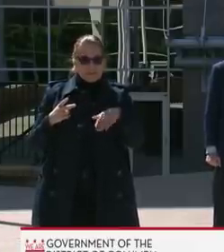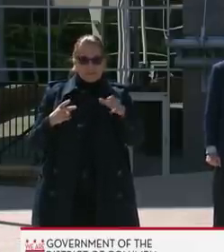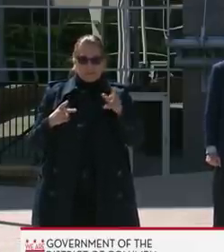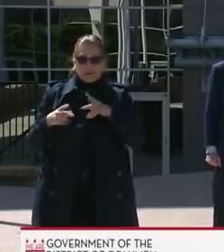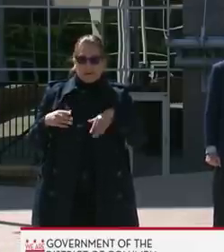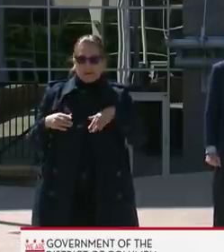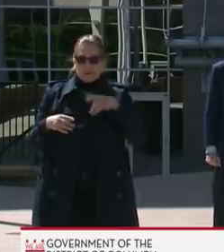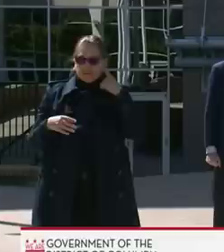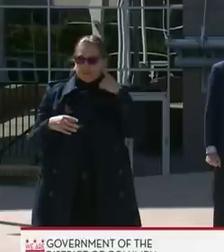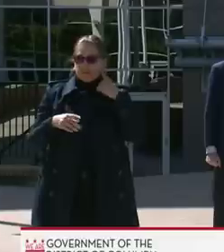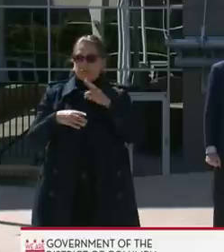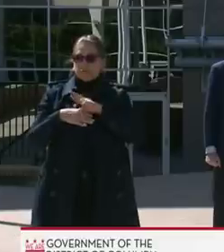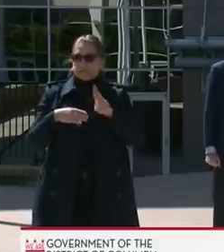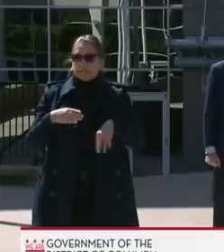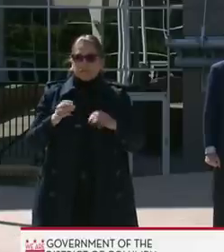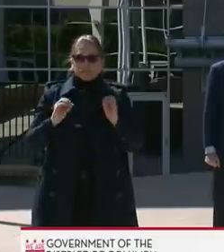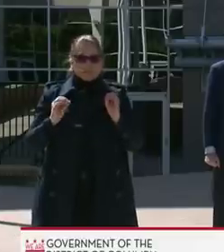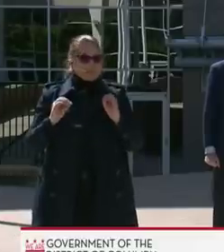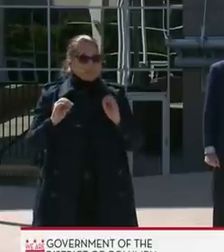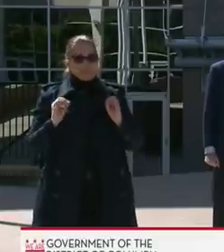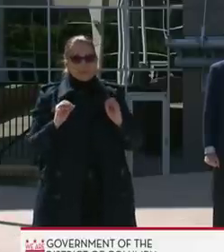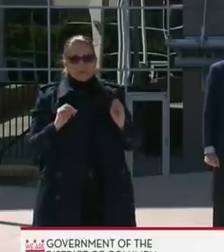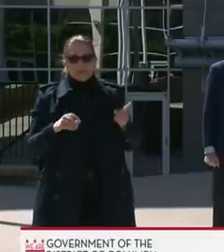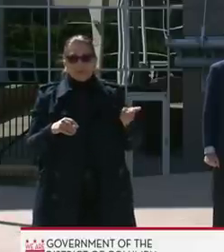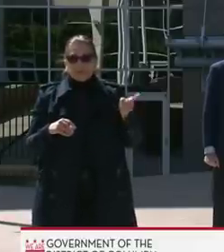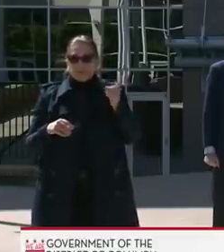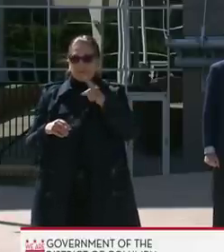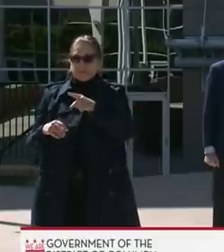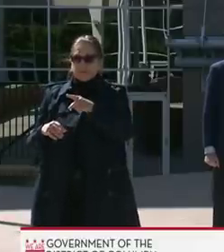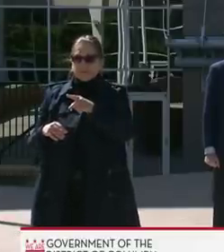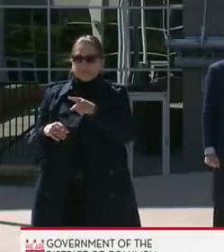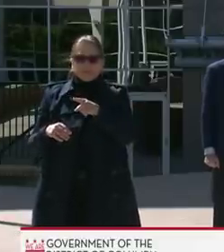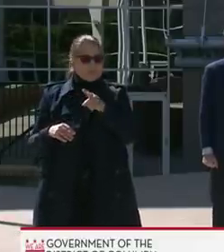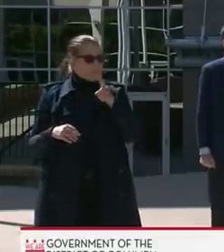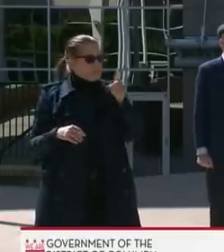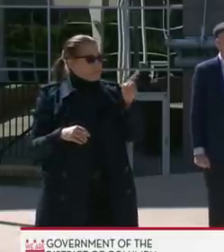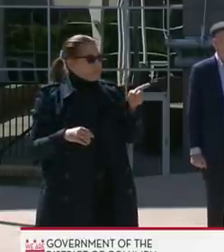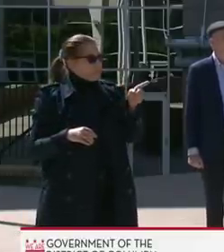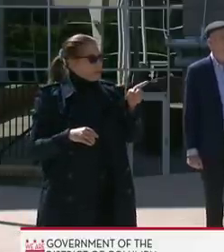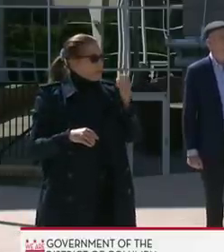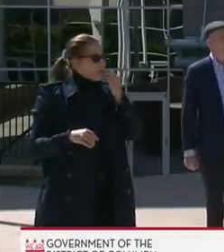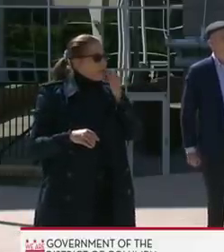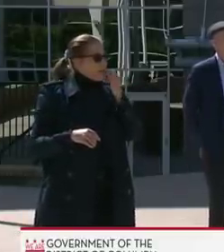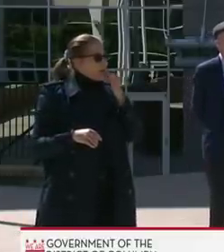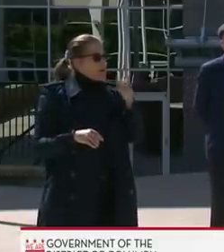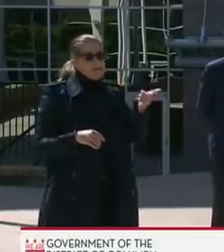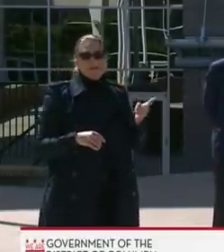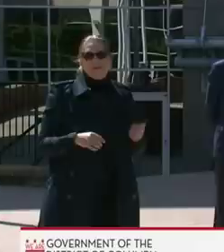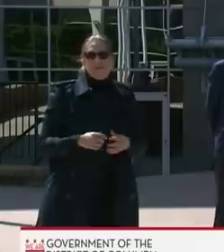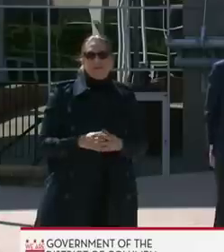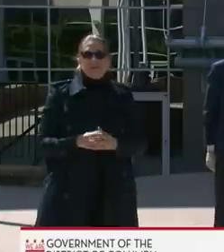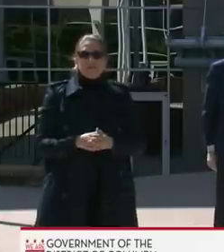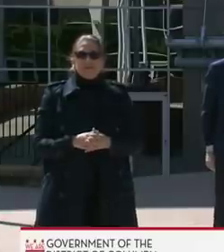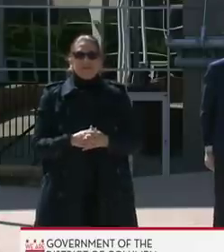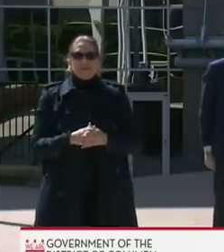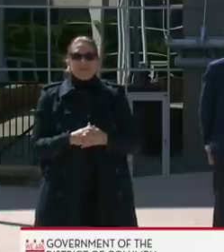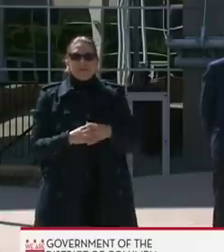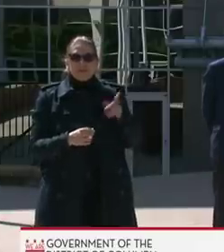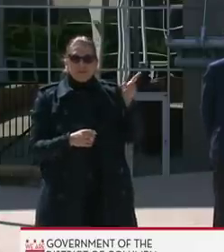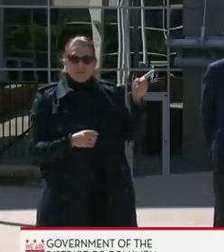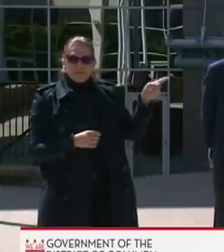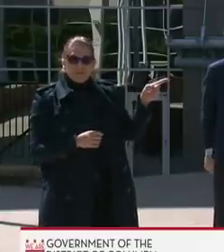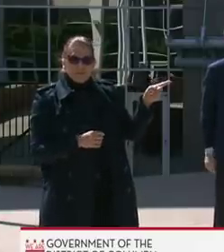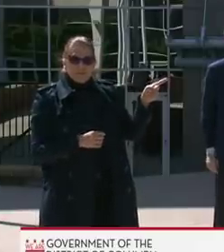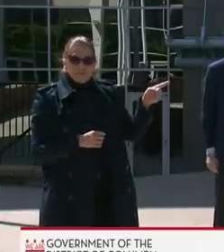Yes. Oh, I'm sorry. I called off, and then I'll come here. 1, 2. I think you were next, Mark. Mayor Bowser, are you any closer to making a